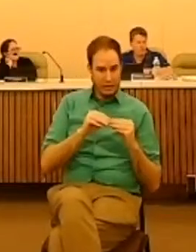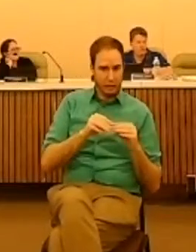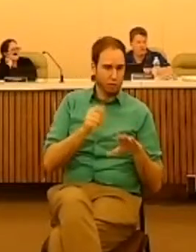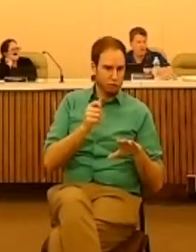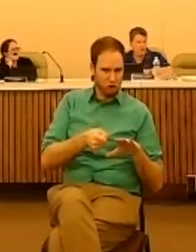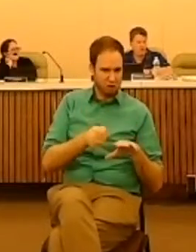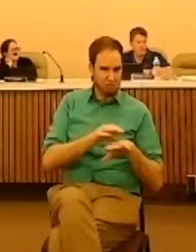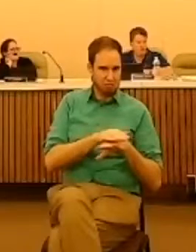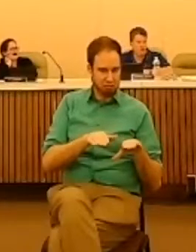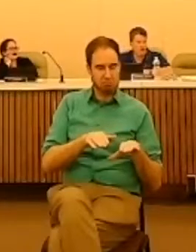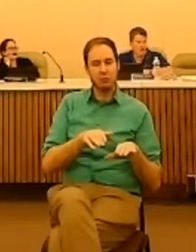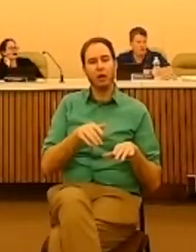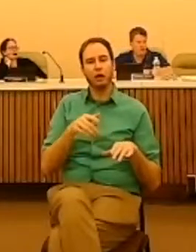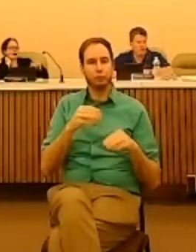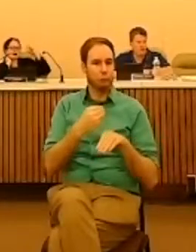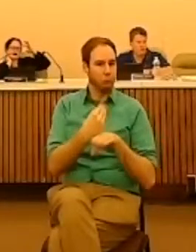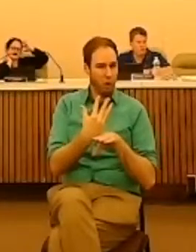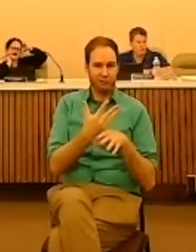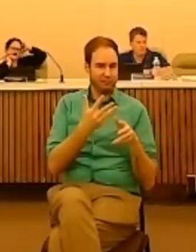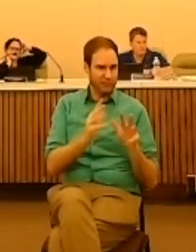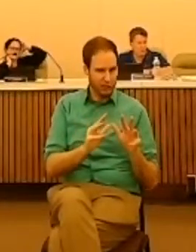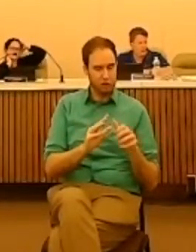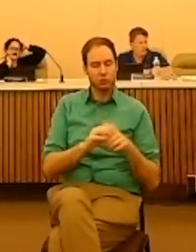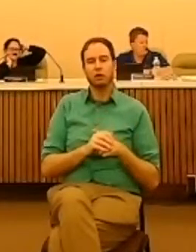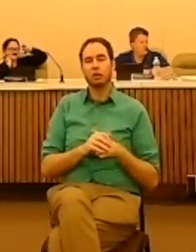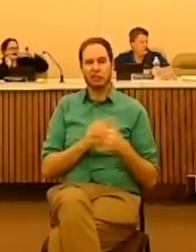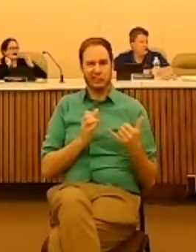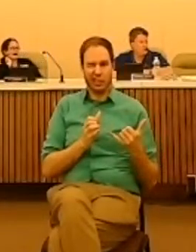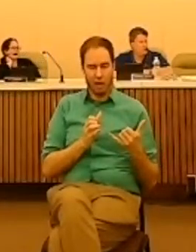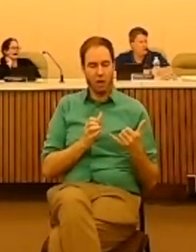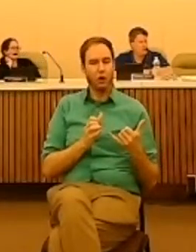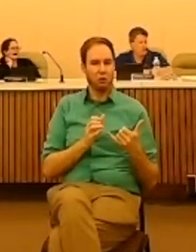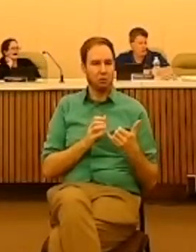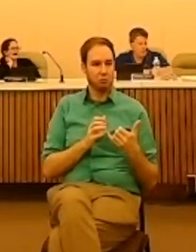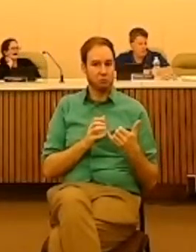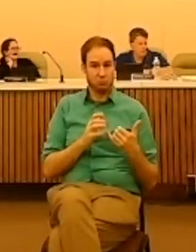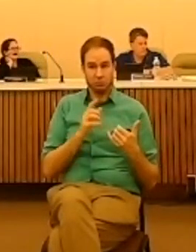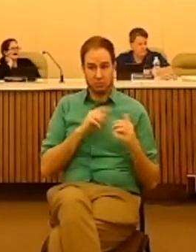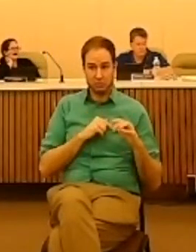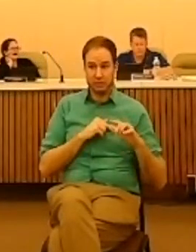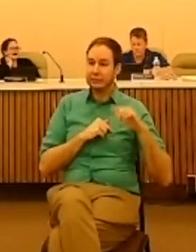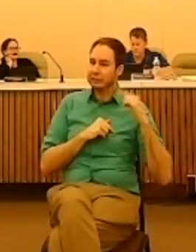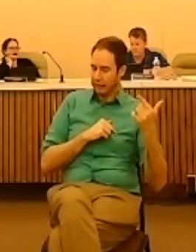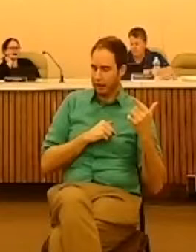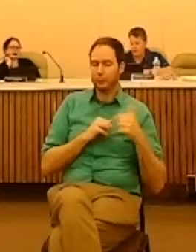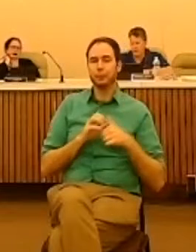would thus end the broadcast now. Can I get a second? Second.